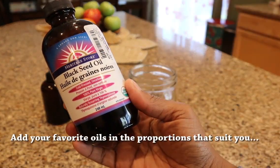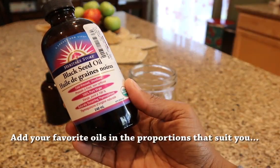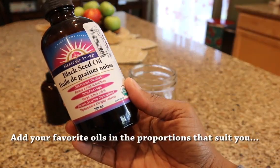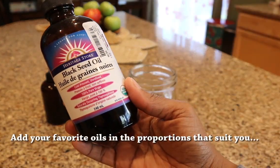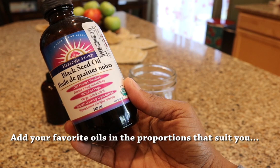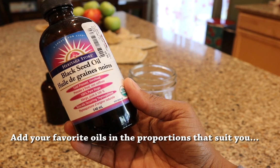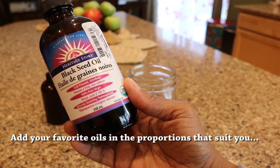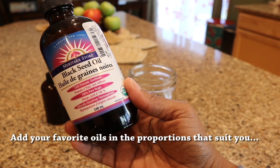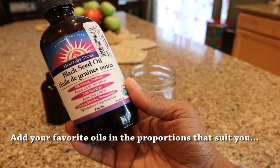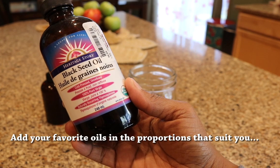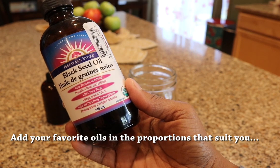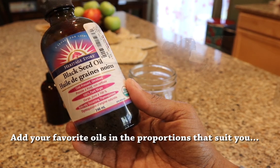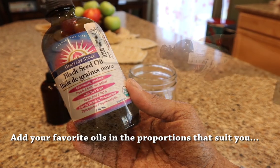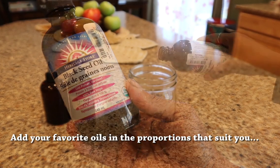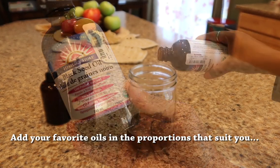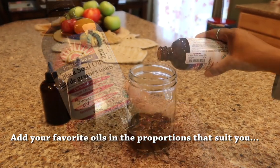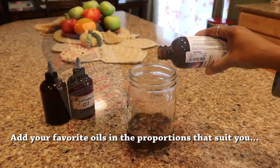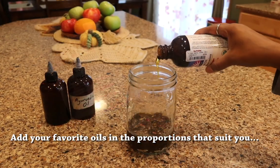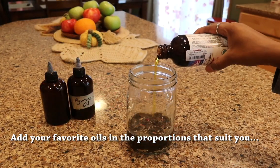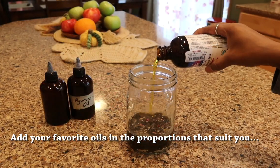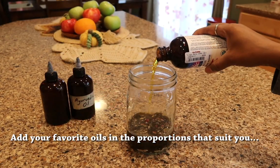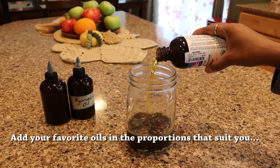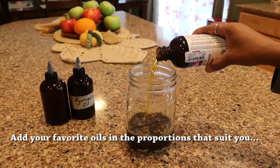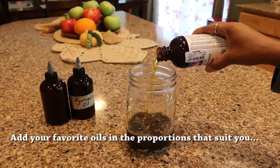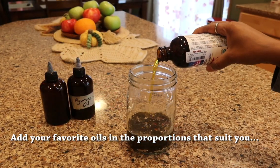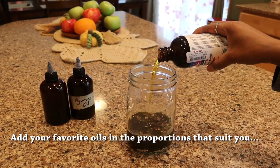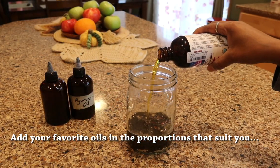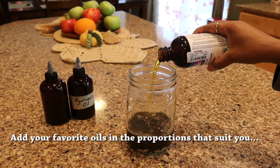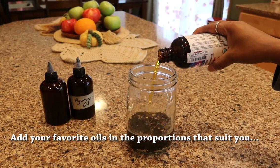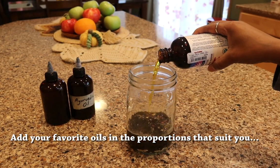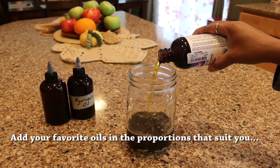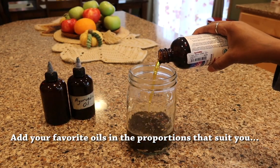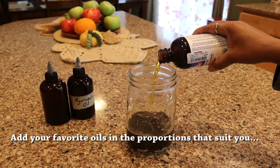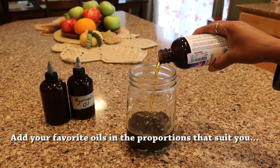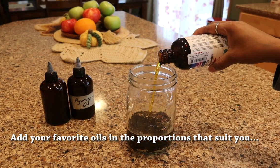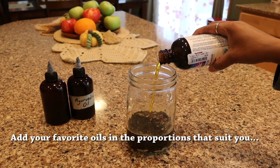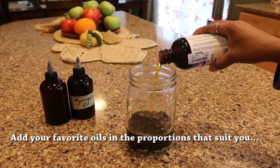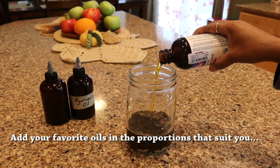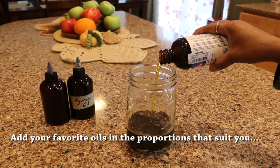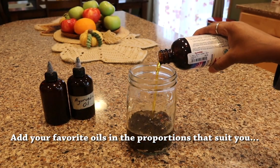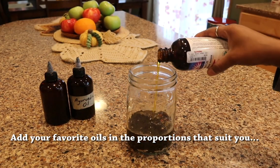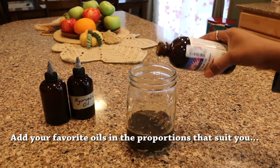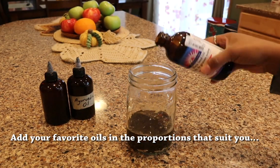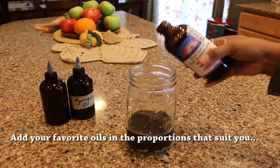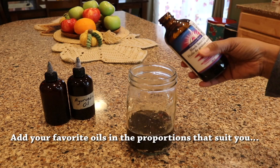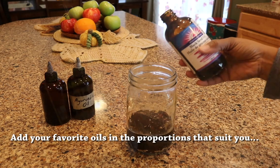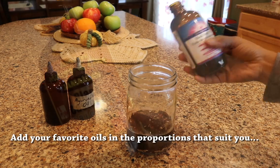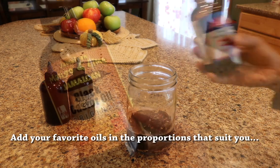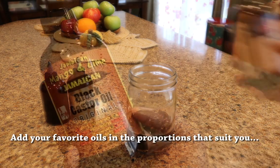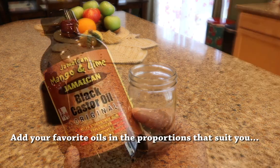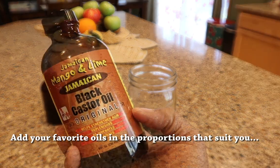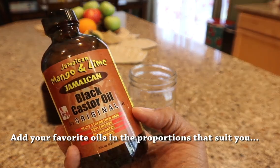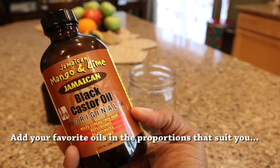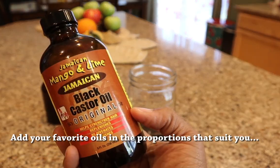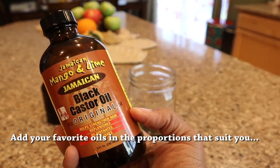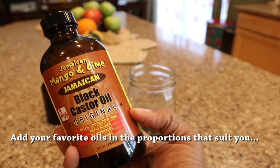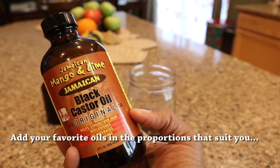use your favorite oils that you either have on hand or that you love to use with your oil mixes. So you'll see all